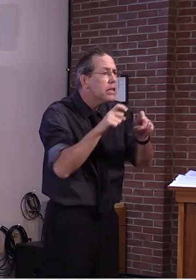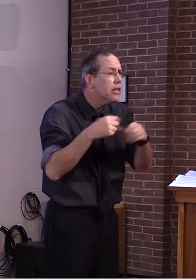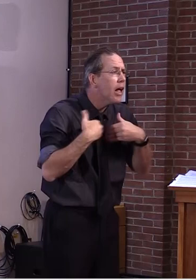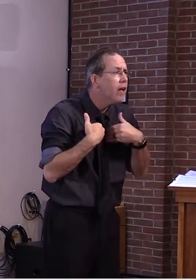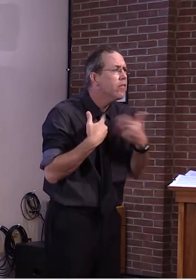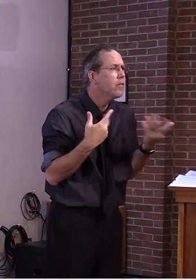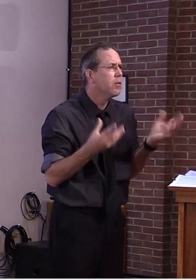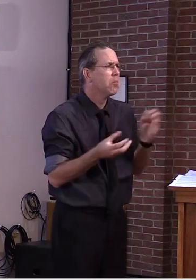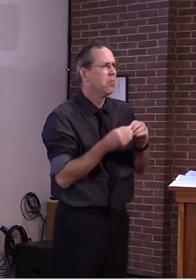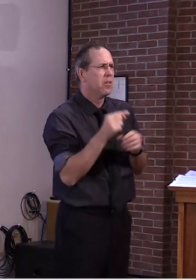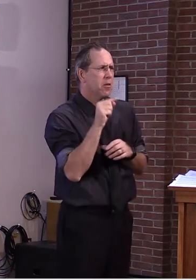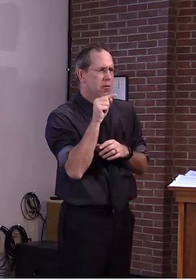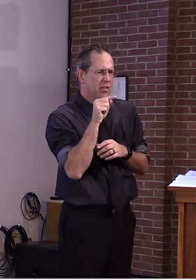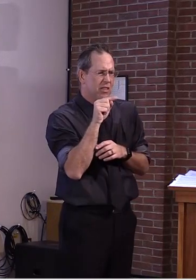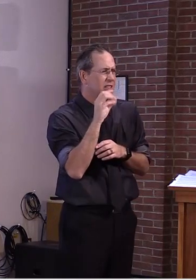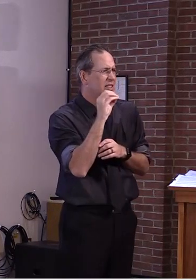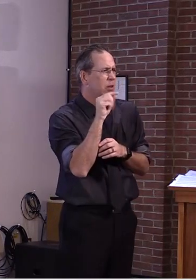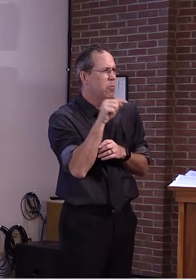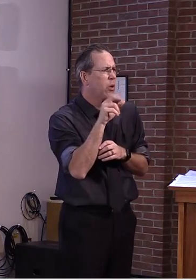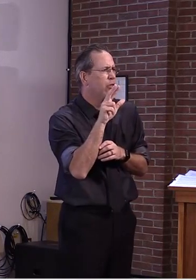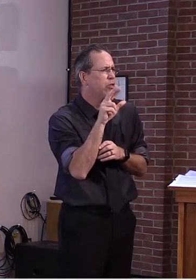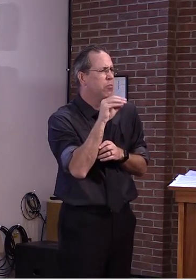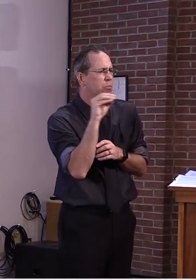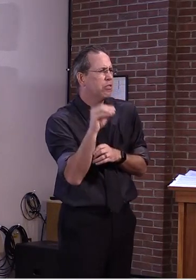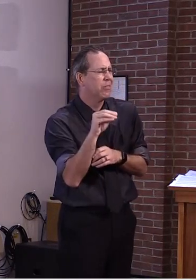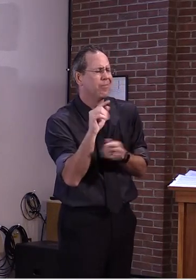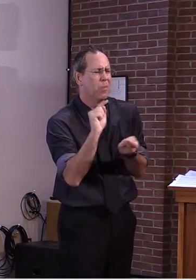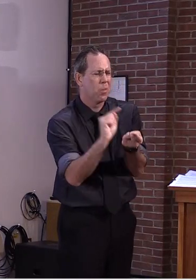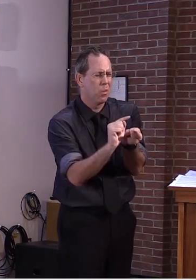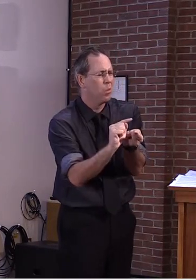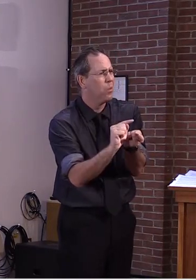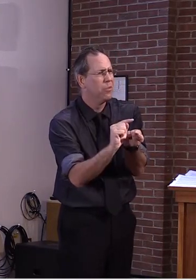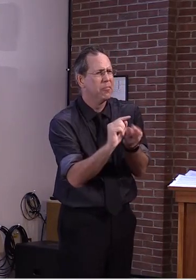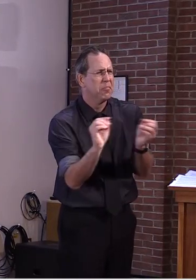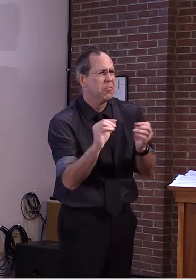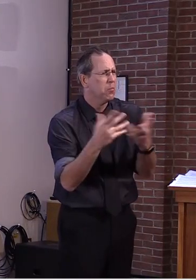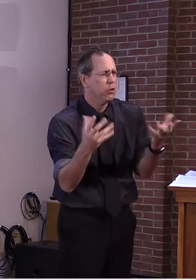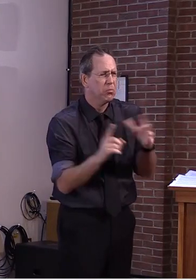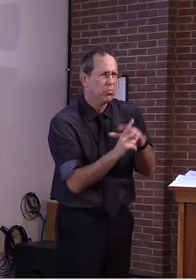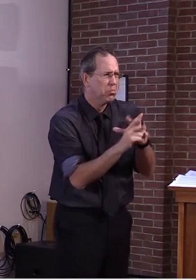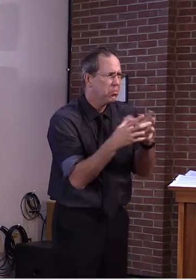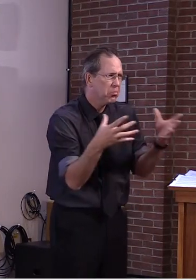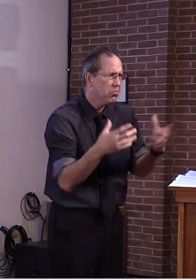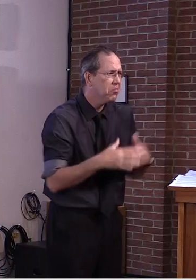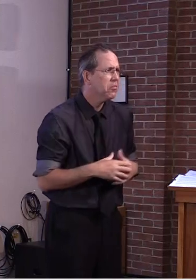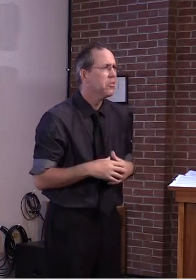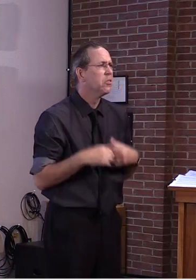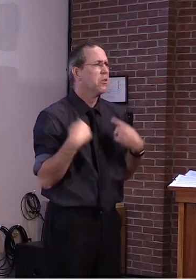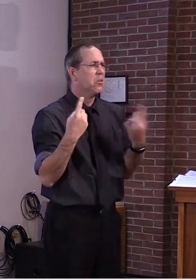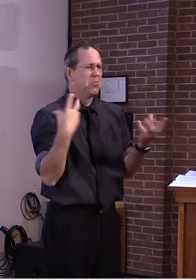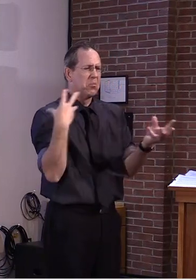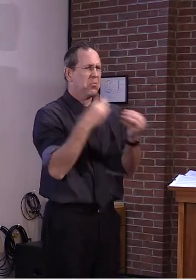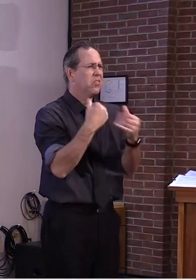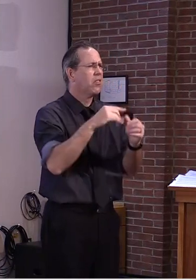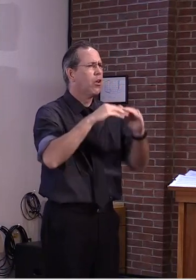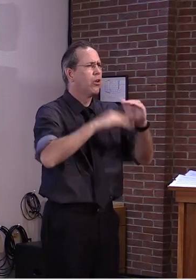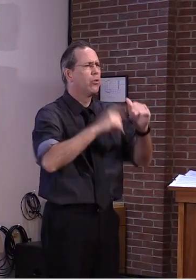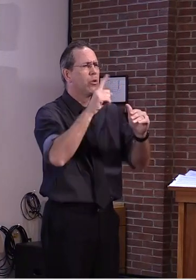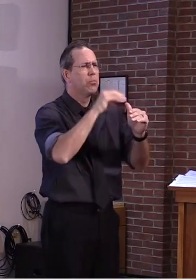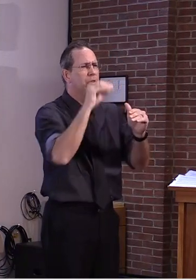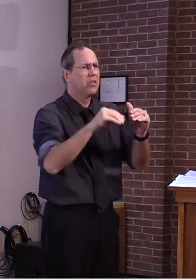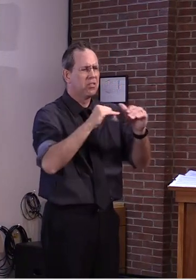to date, it has been in the 1% range. We obviously will be very focused on discerning the impact, if